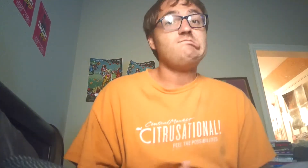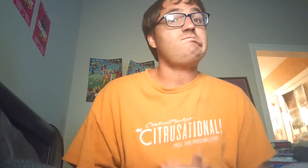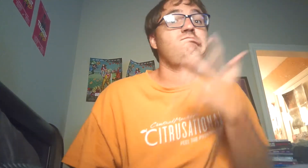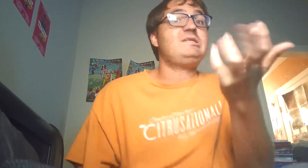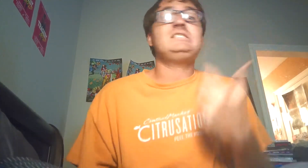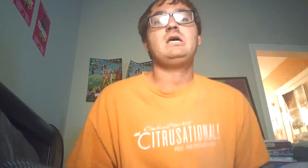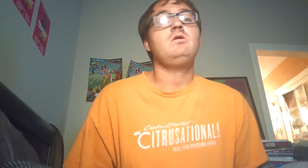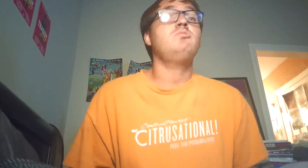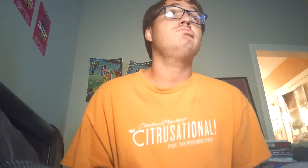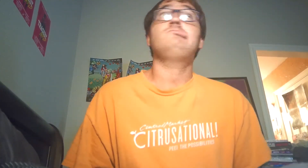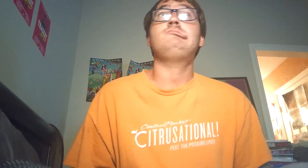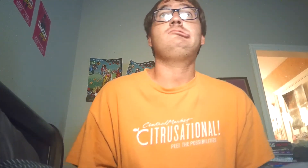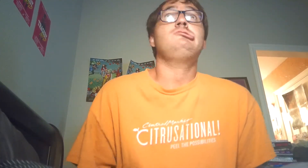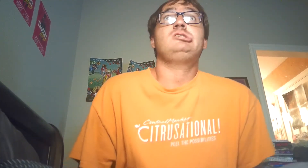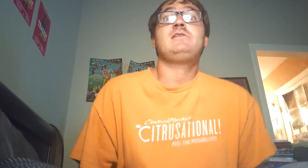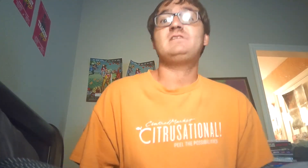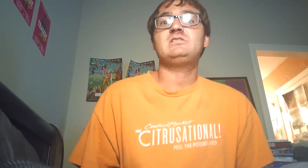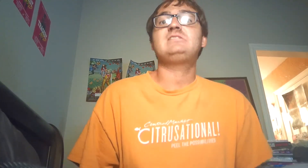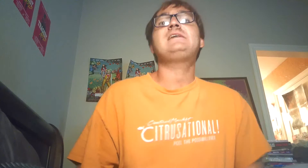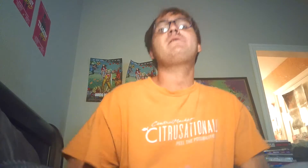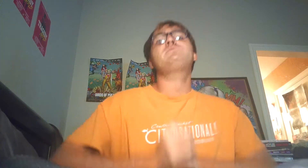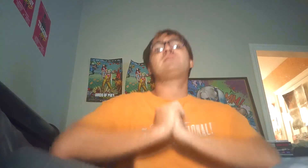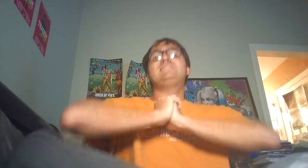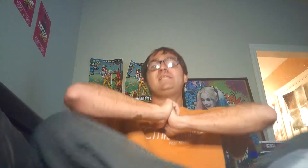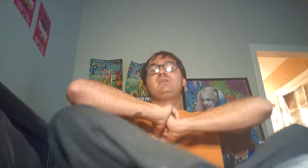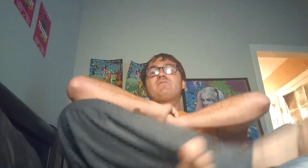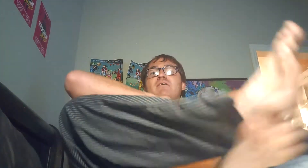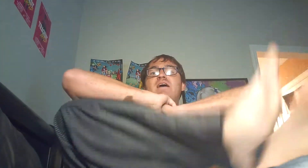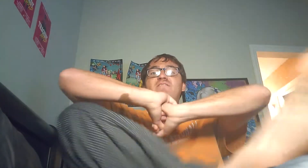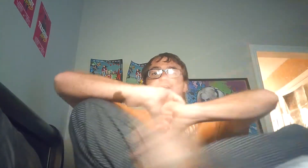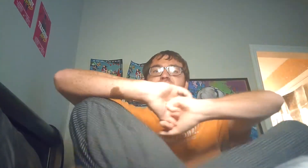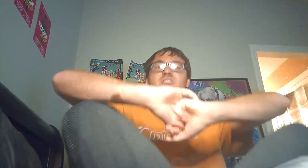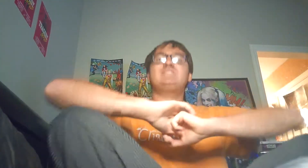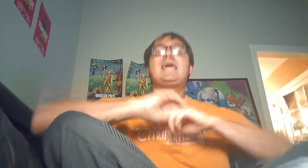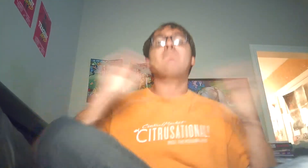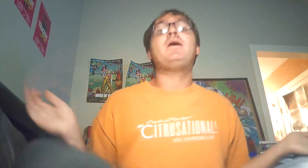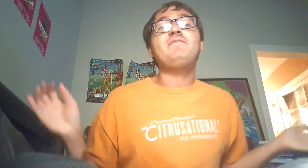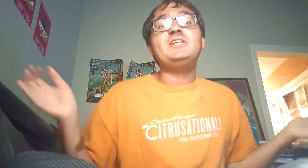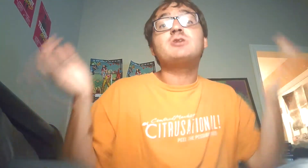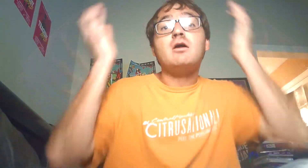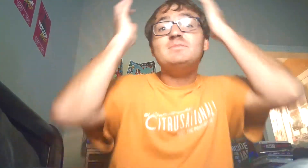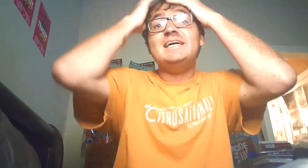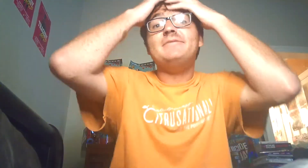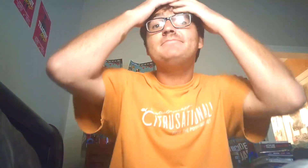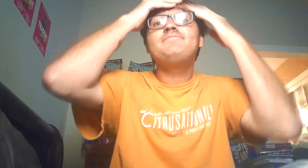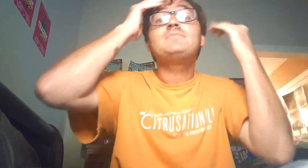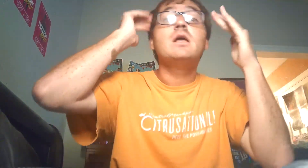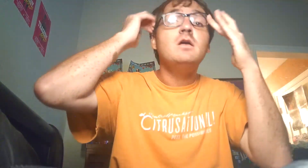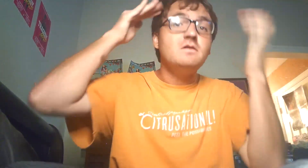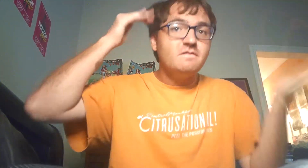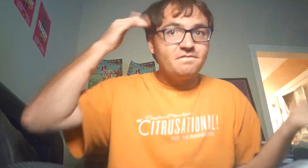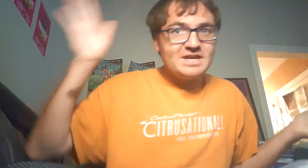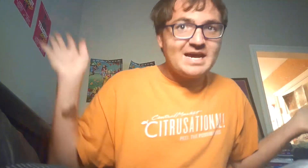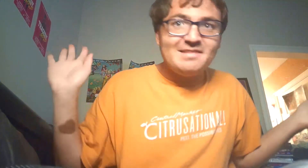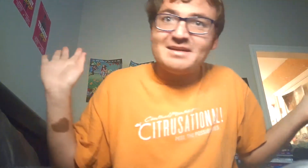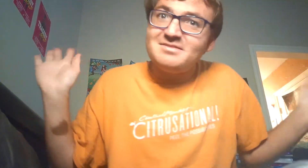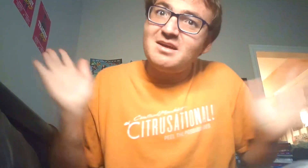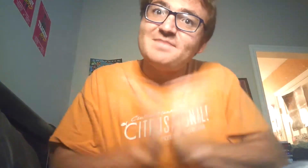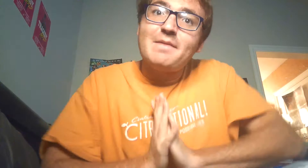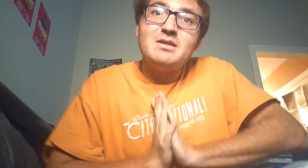we'll get to the series will continue in graphic novels, just like Buffy and Charm did. For y'all that don't know, I'm a huge Buffy